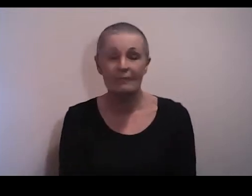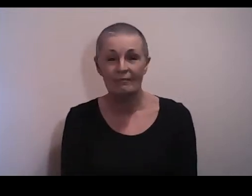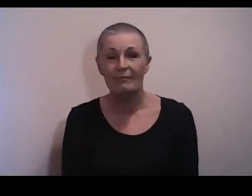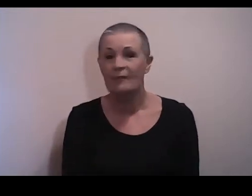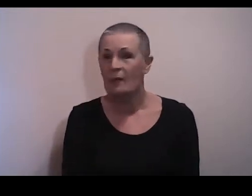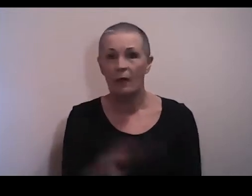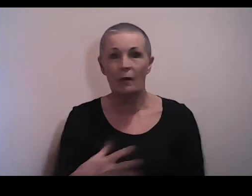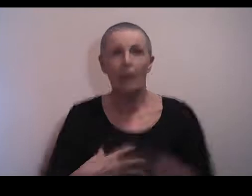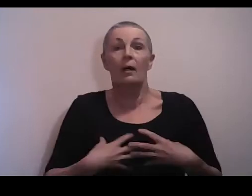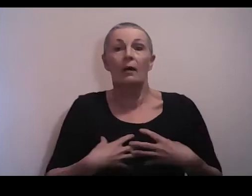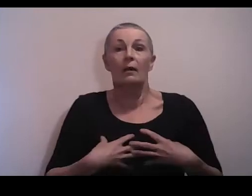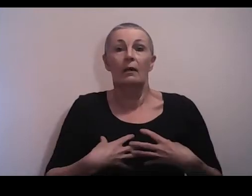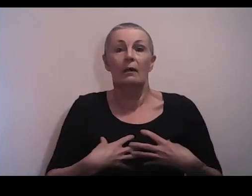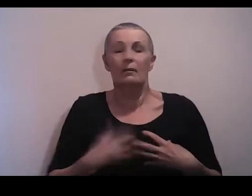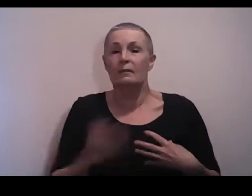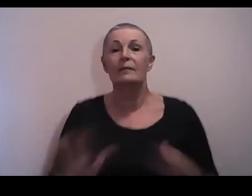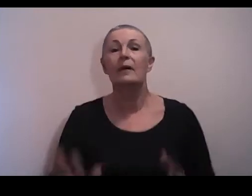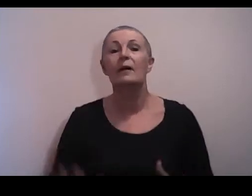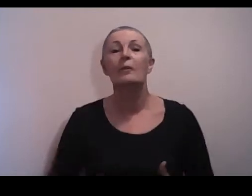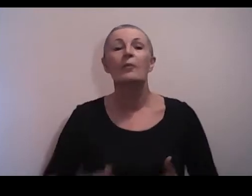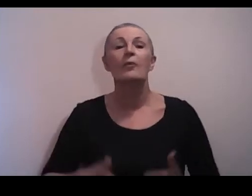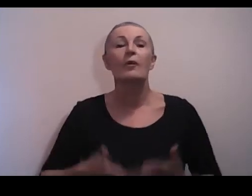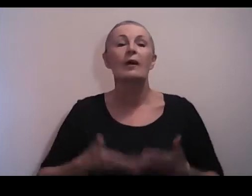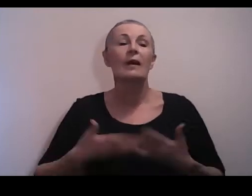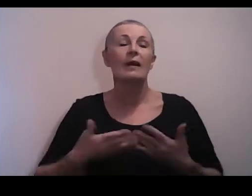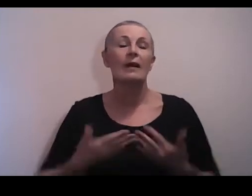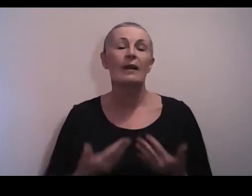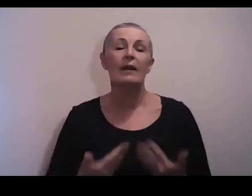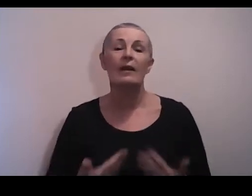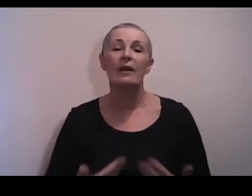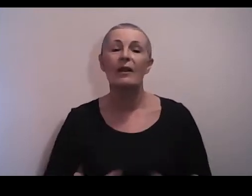breath. Just breathe normally like you would anyway.